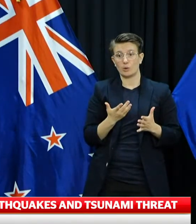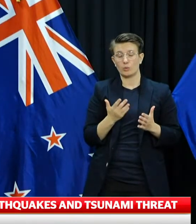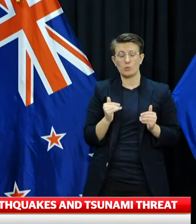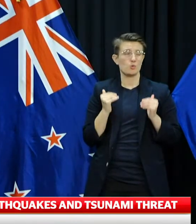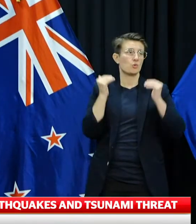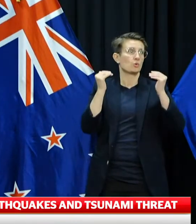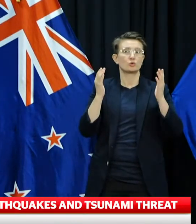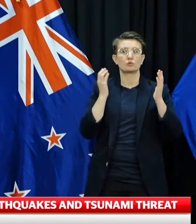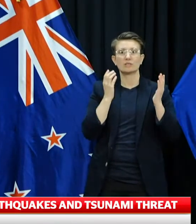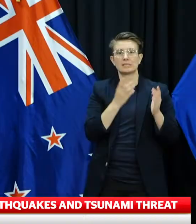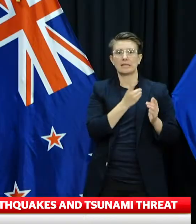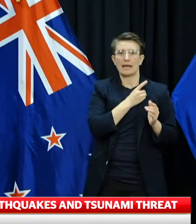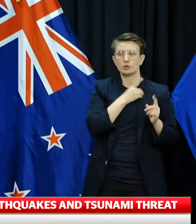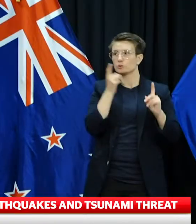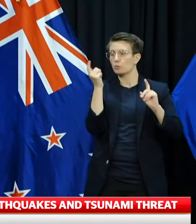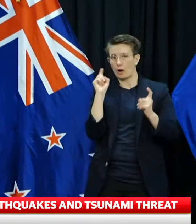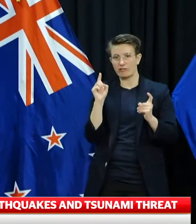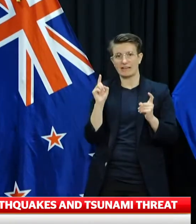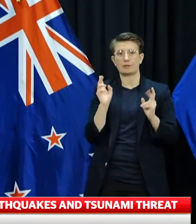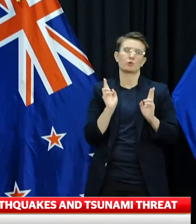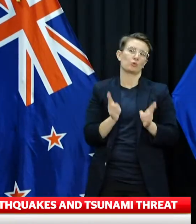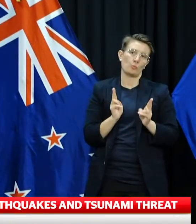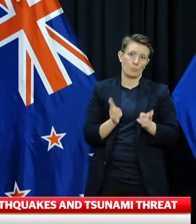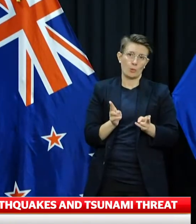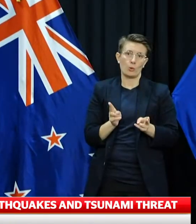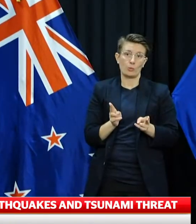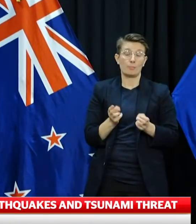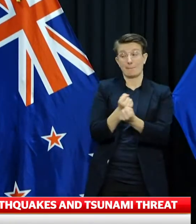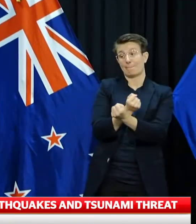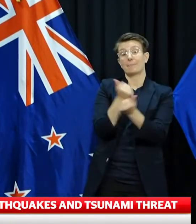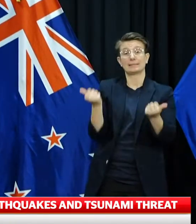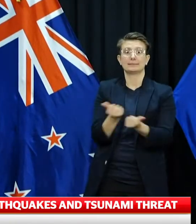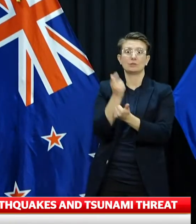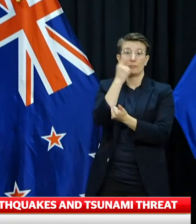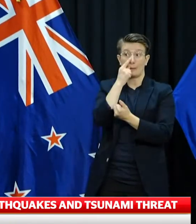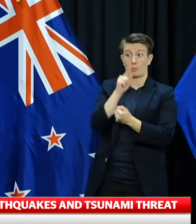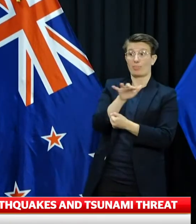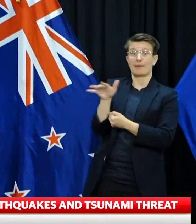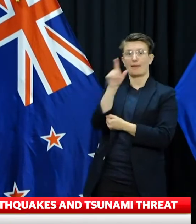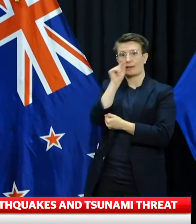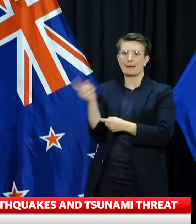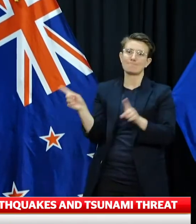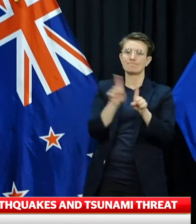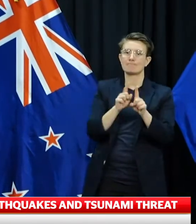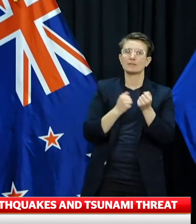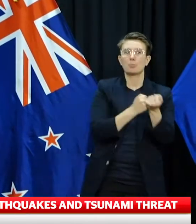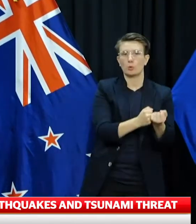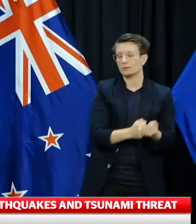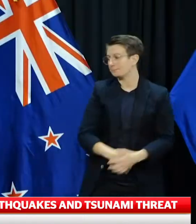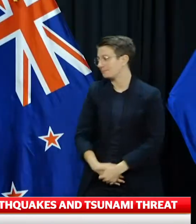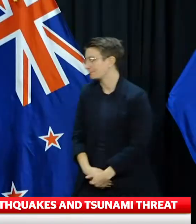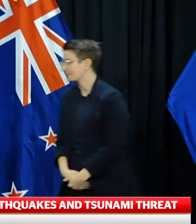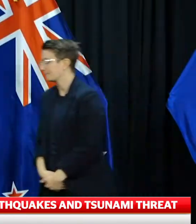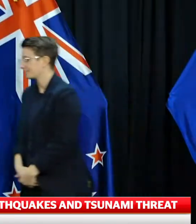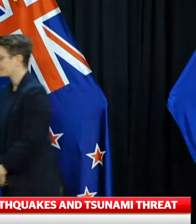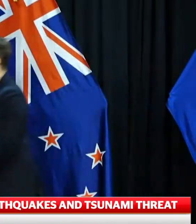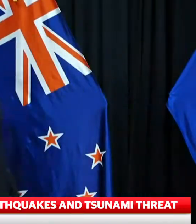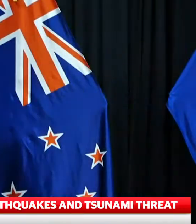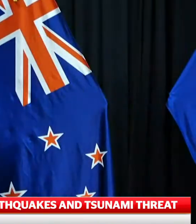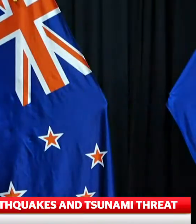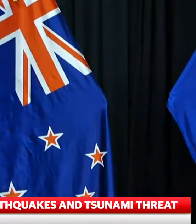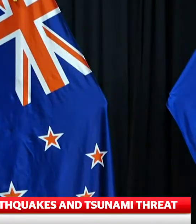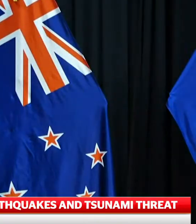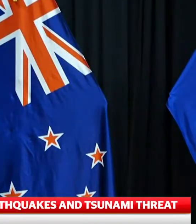of anxiety, and there's plenty of people there that are able to be able to walk alongside you at the moment. So given that Great Barrier